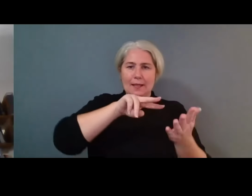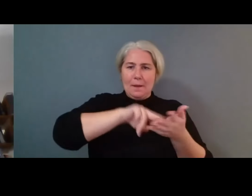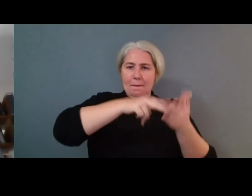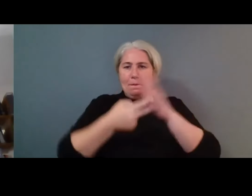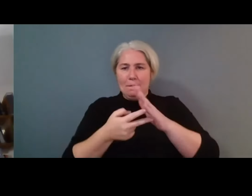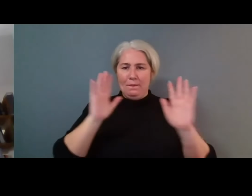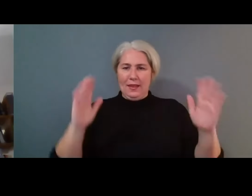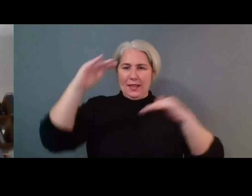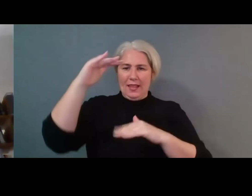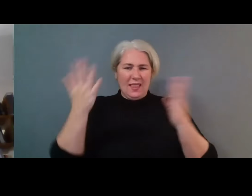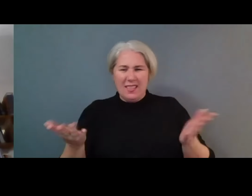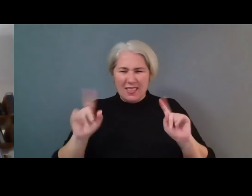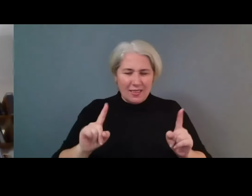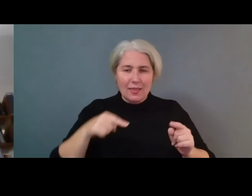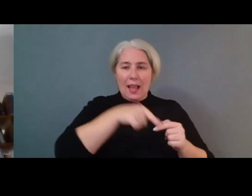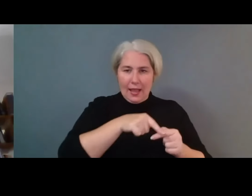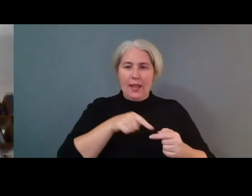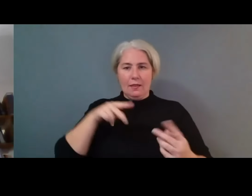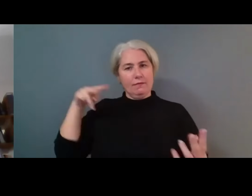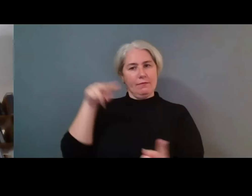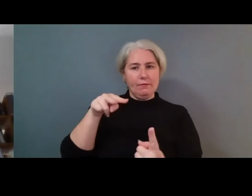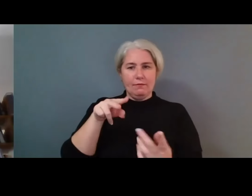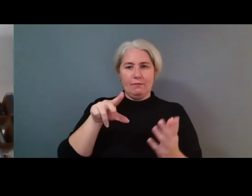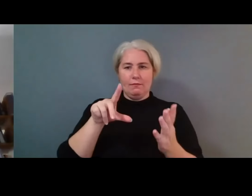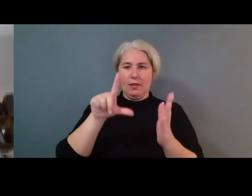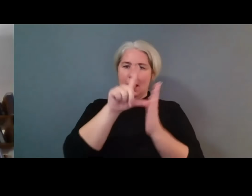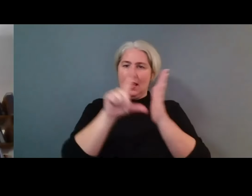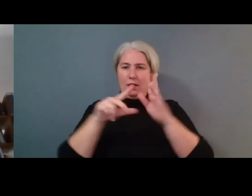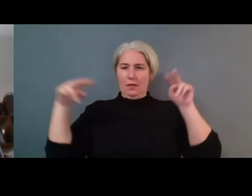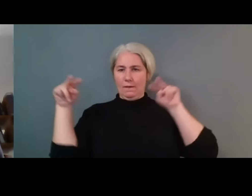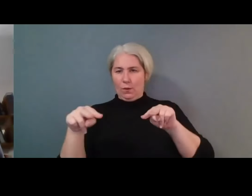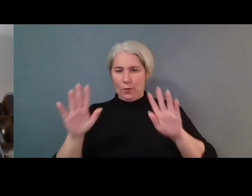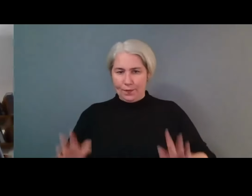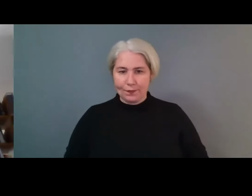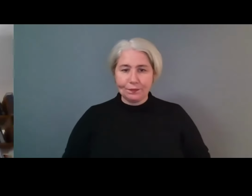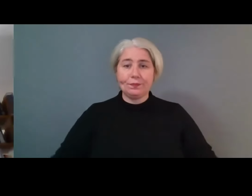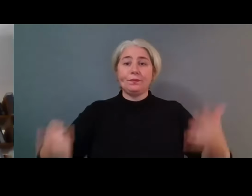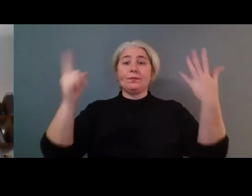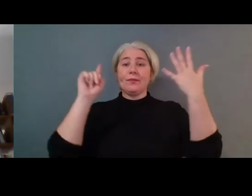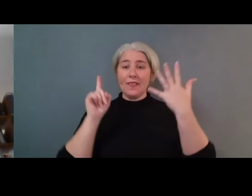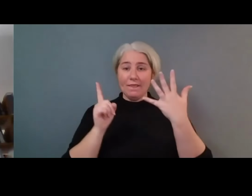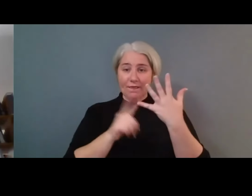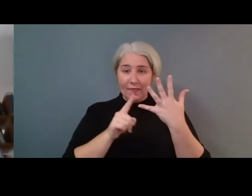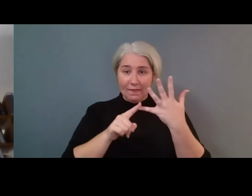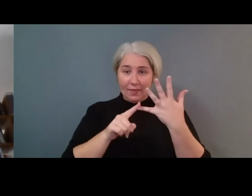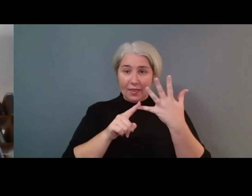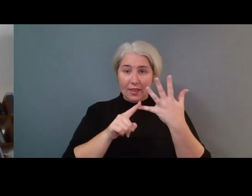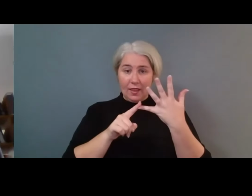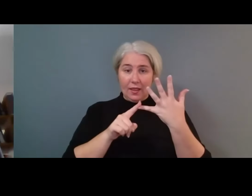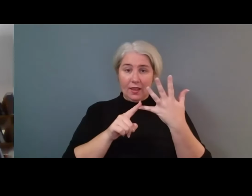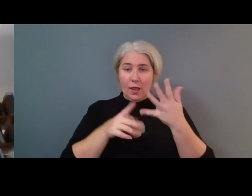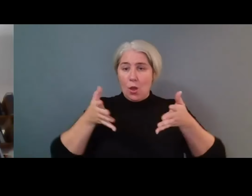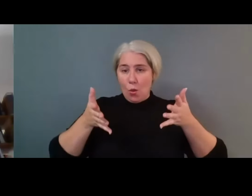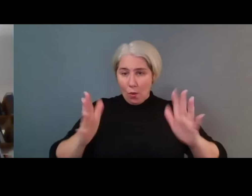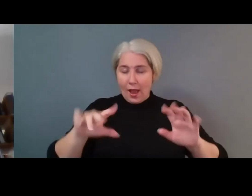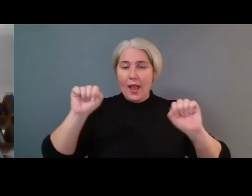later. The fifth instrument is regional consultations and days